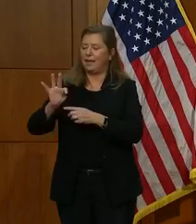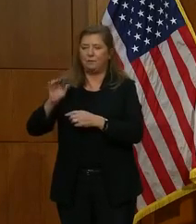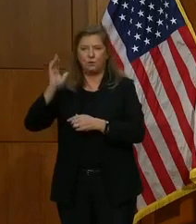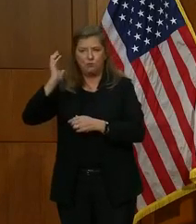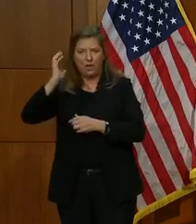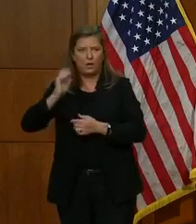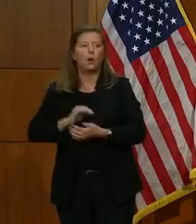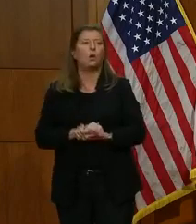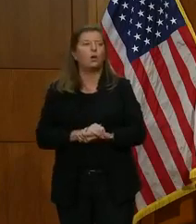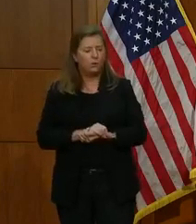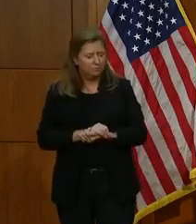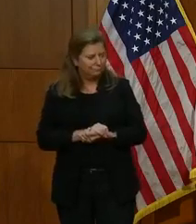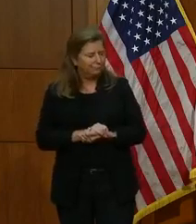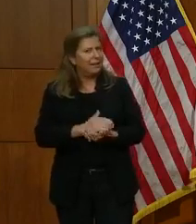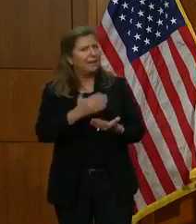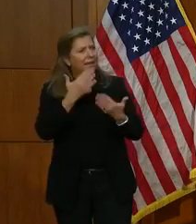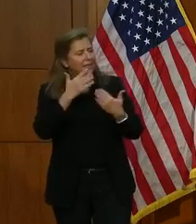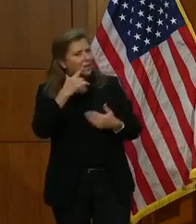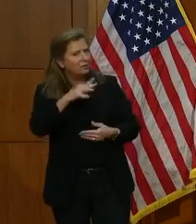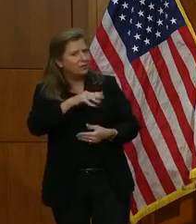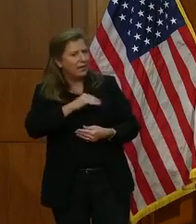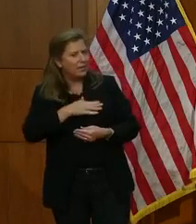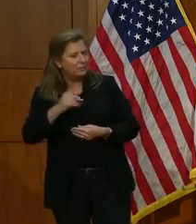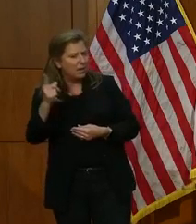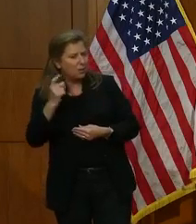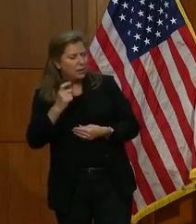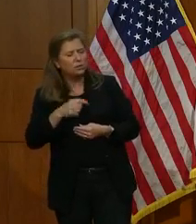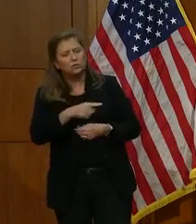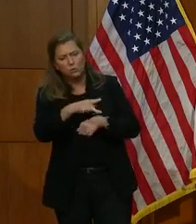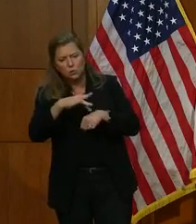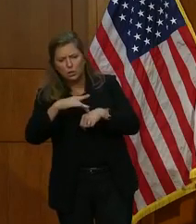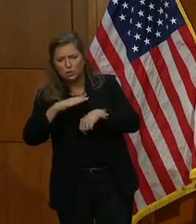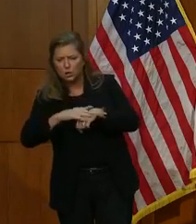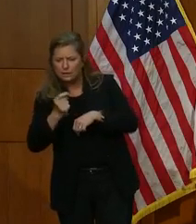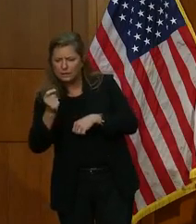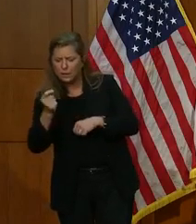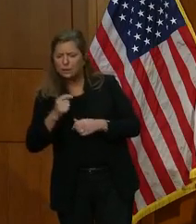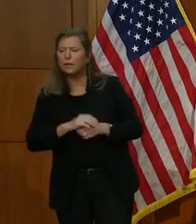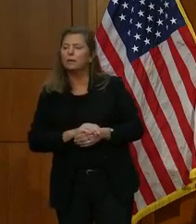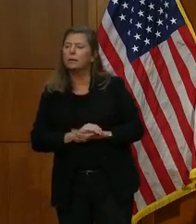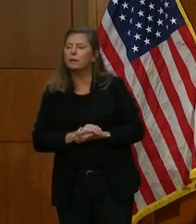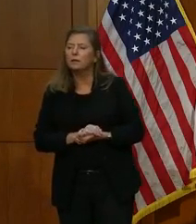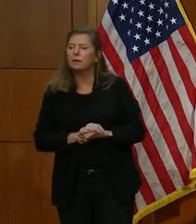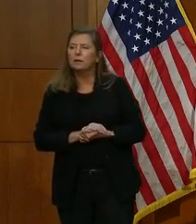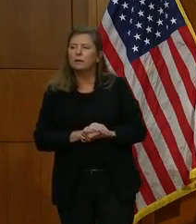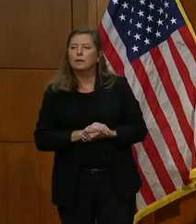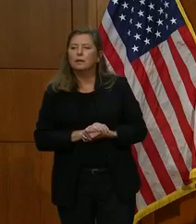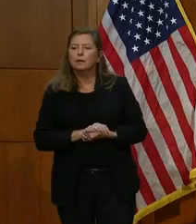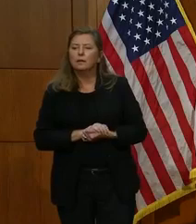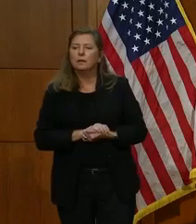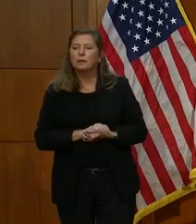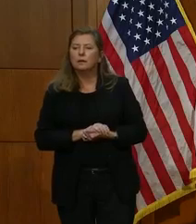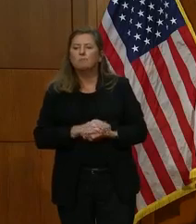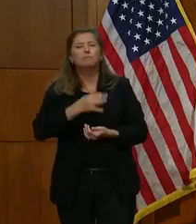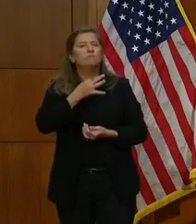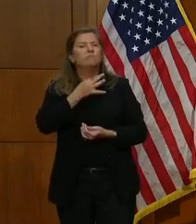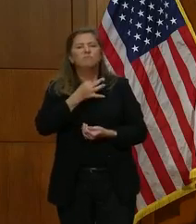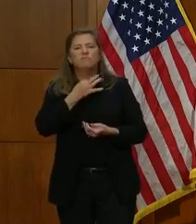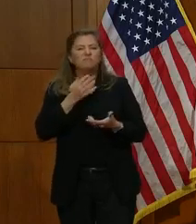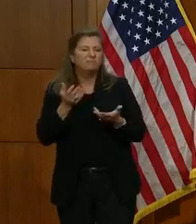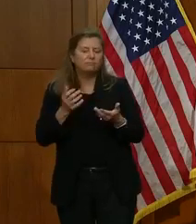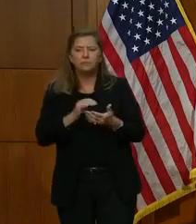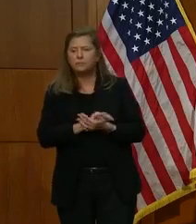Hi, thanks for taking our questions. You touched on this a little bit, but I was curious about kind of the numbers